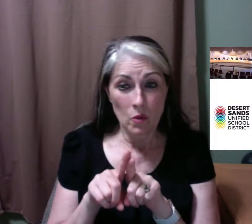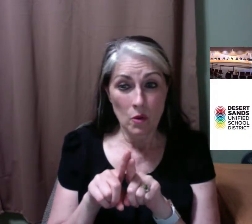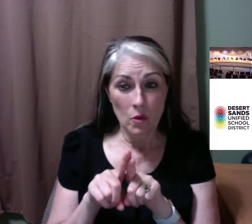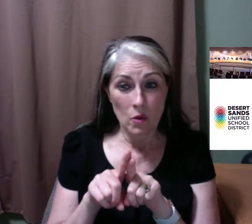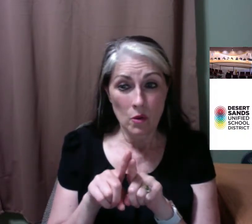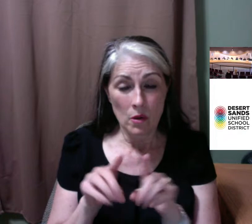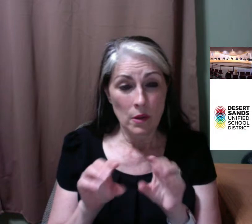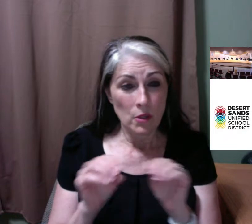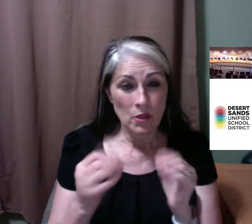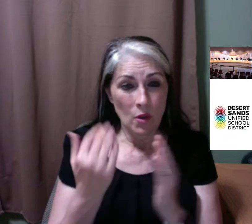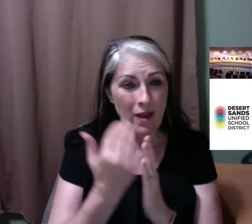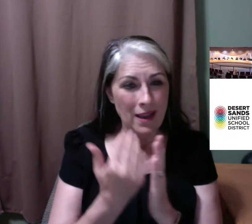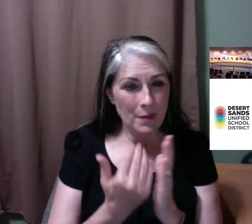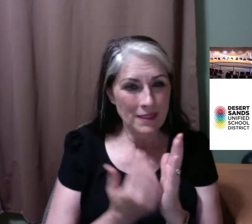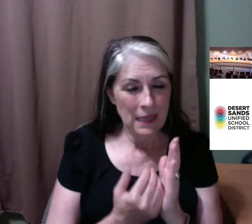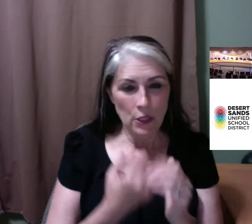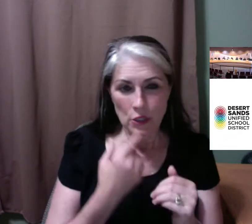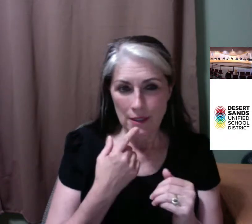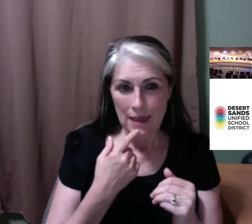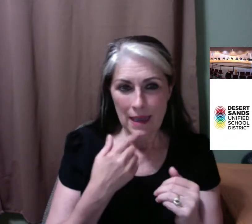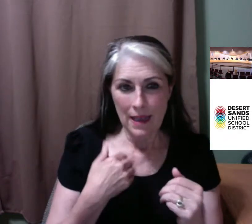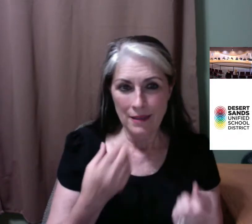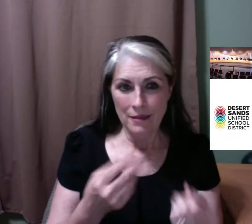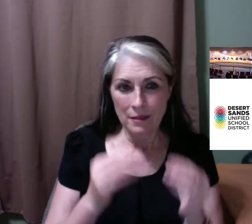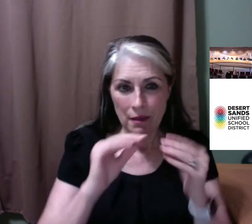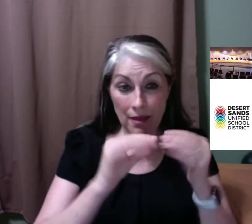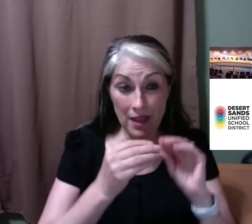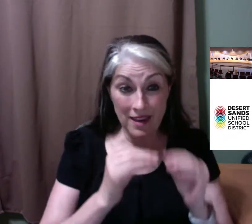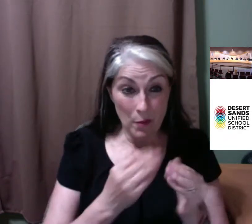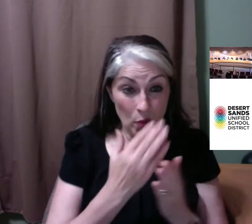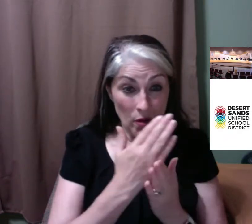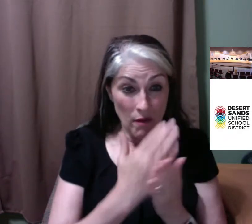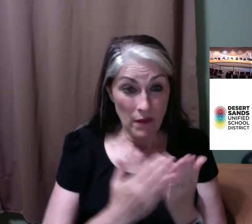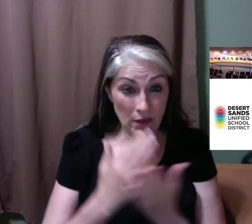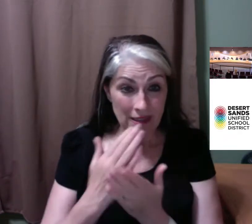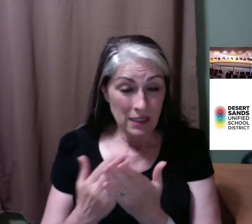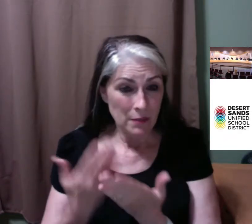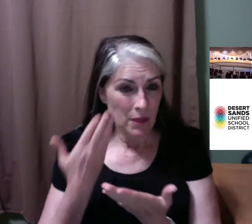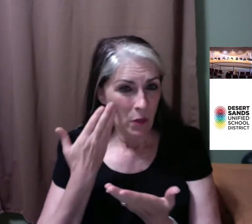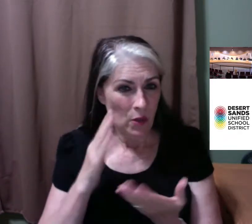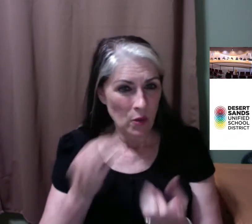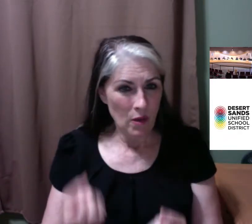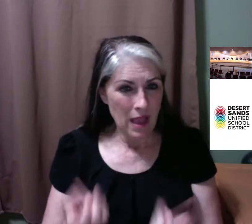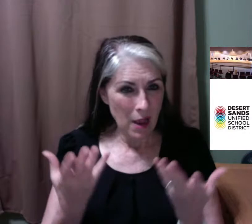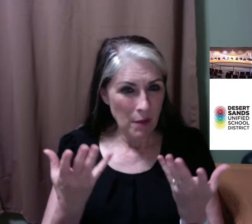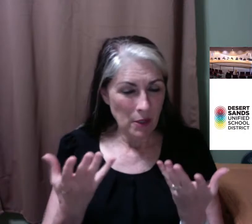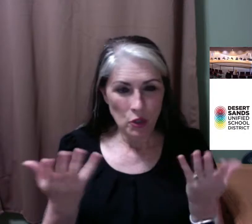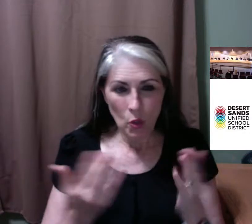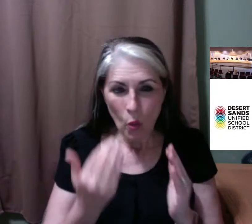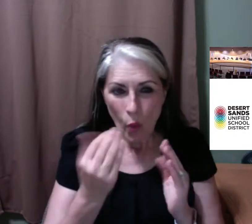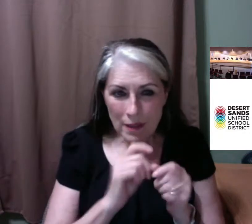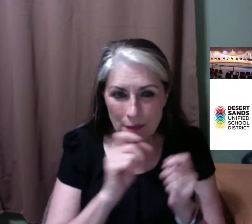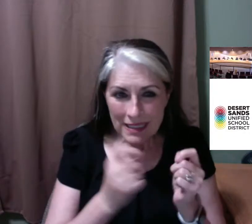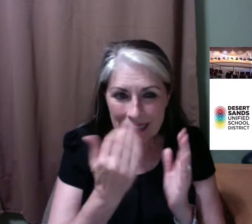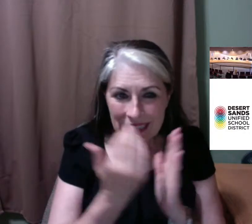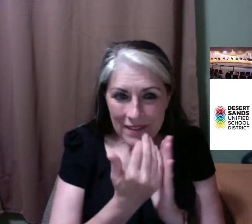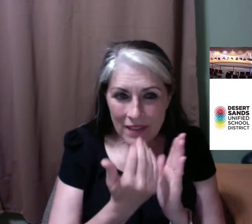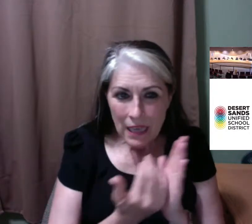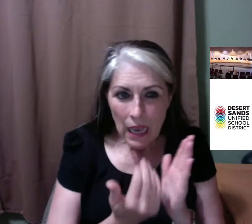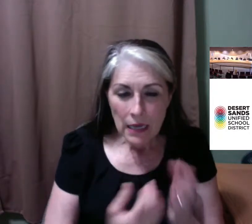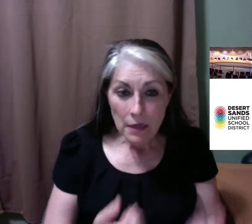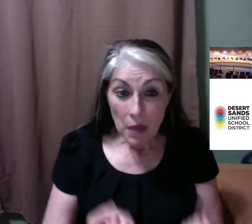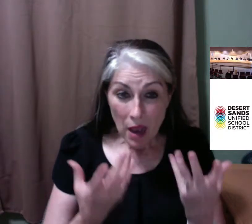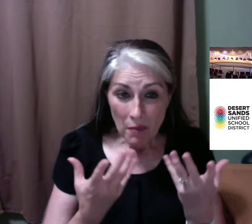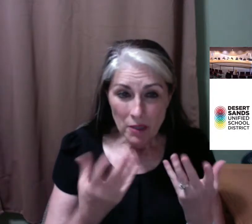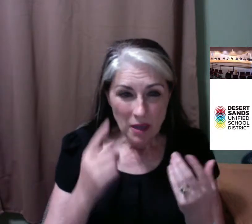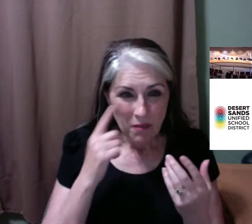there's no itemization. It just has an amount on every section, but we don't know how much is going to what item. You know,